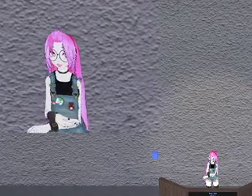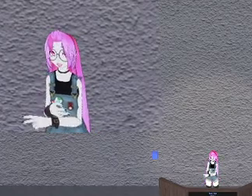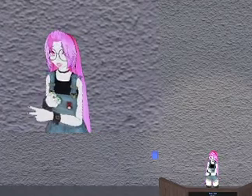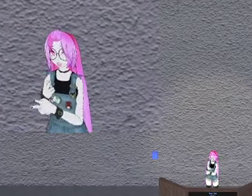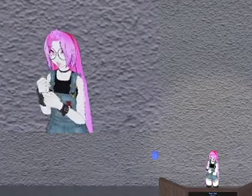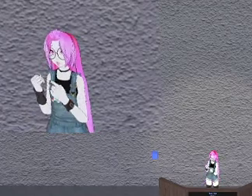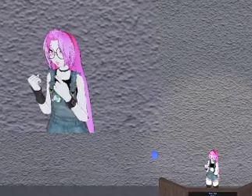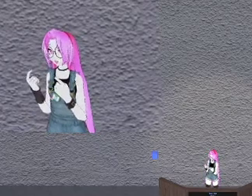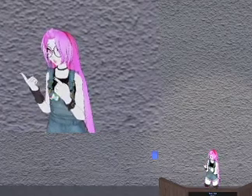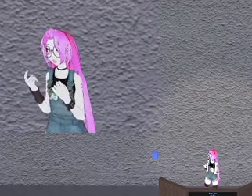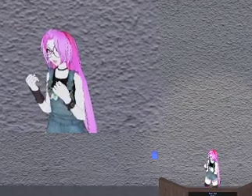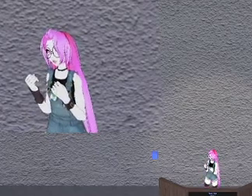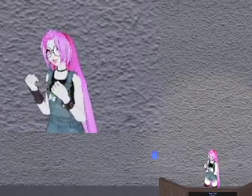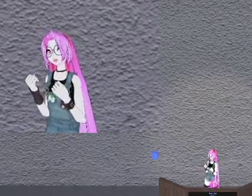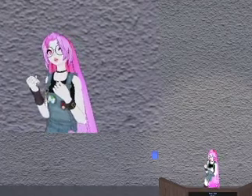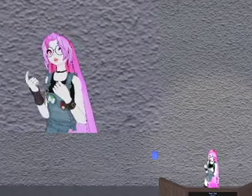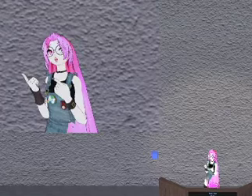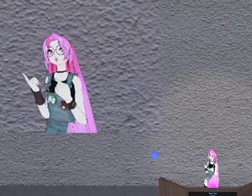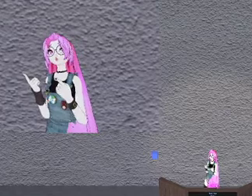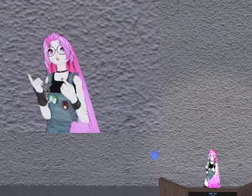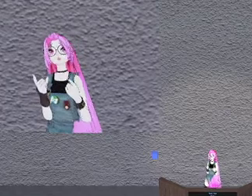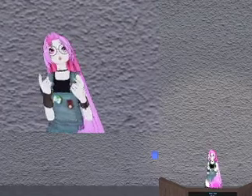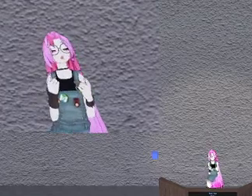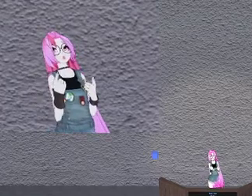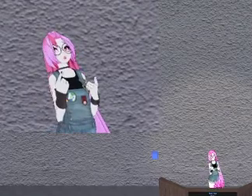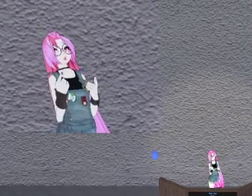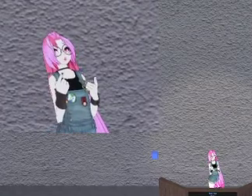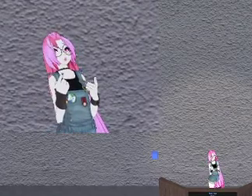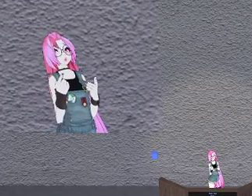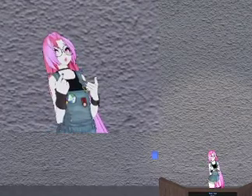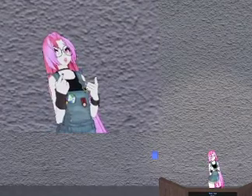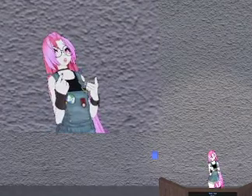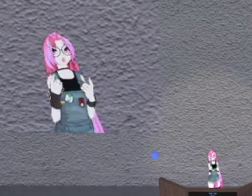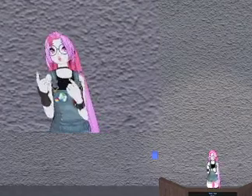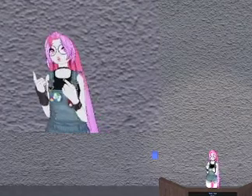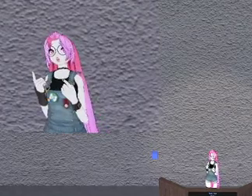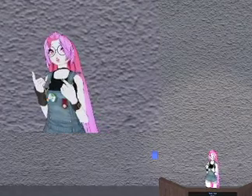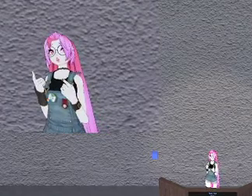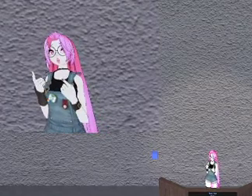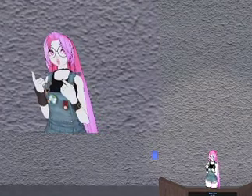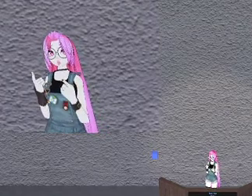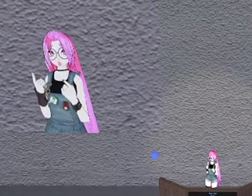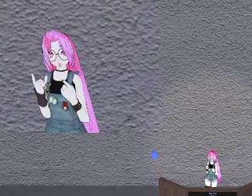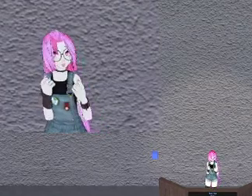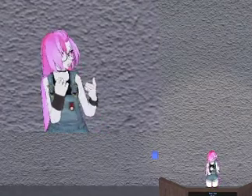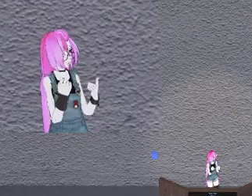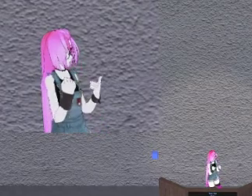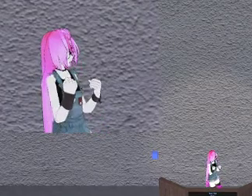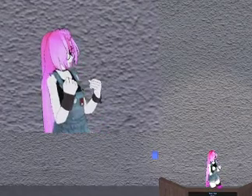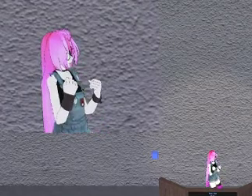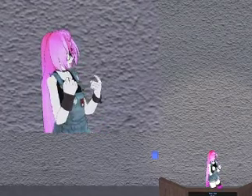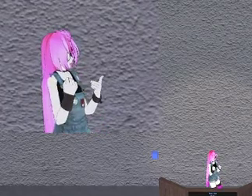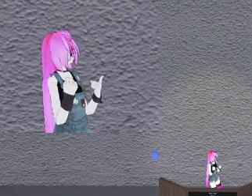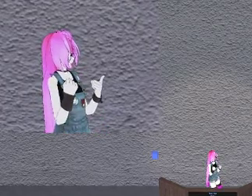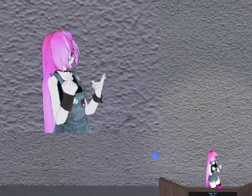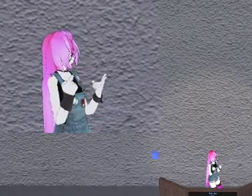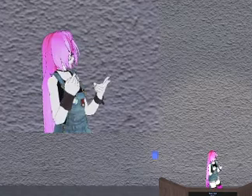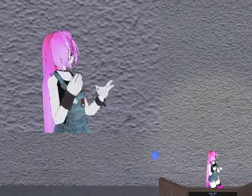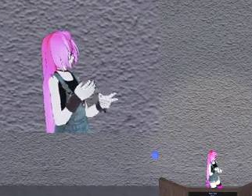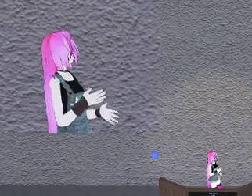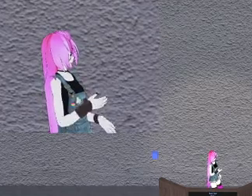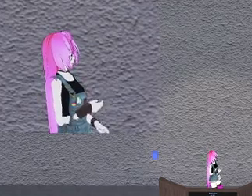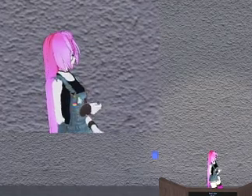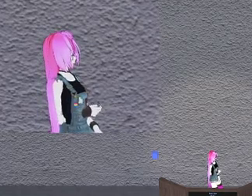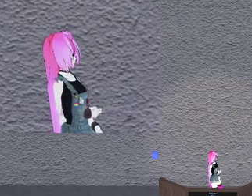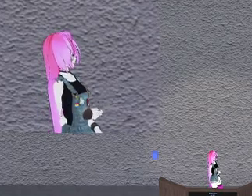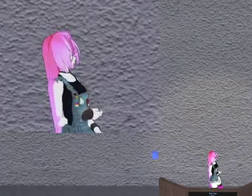Let's see. Any other questions? Could be about anything. I want to make sure I'm not ignoring anyone up there or over here. Hi,